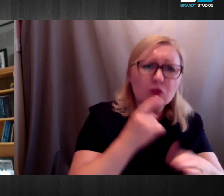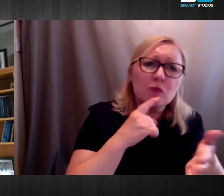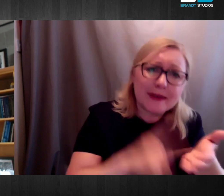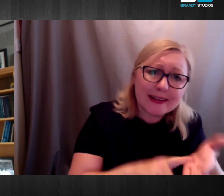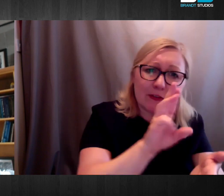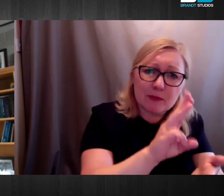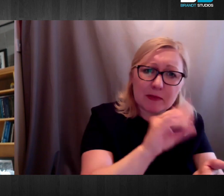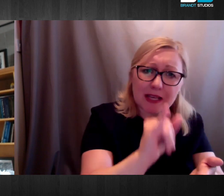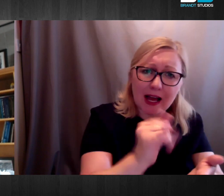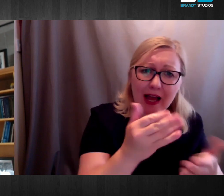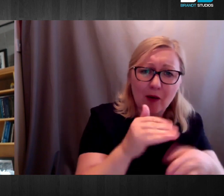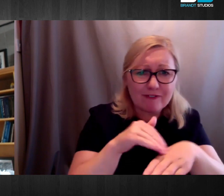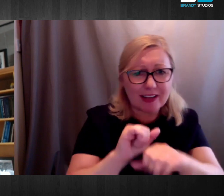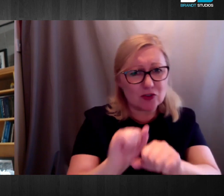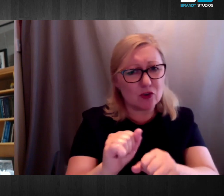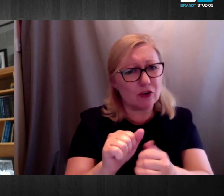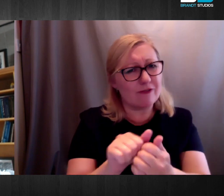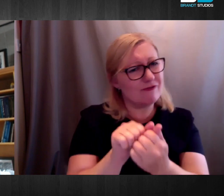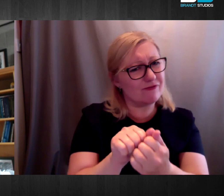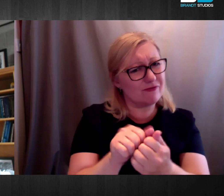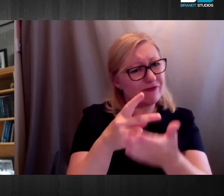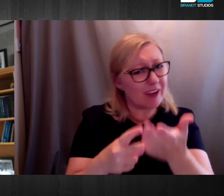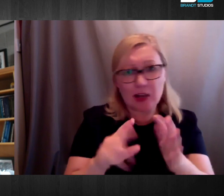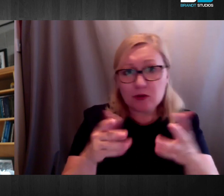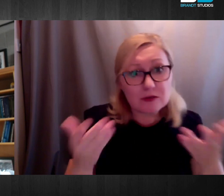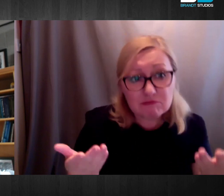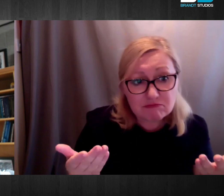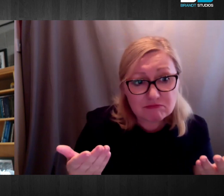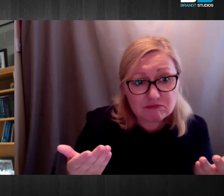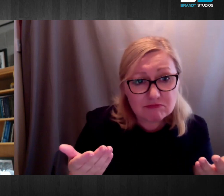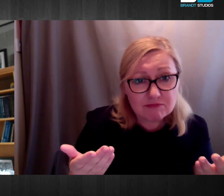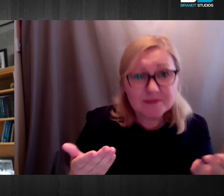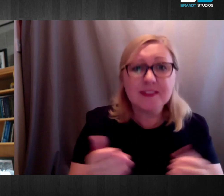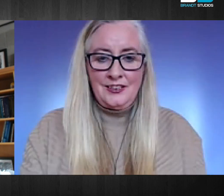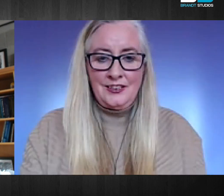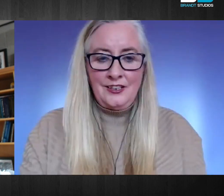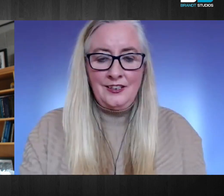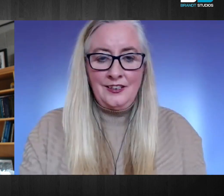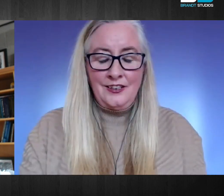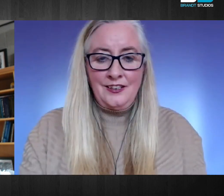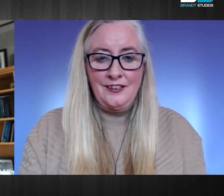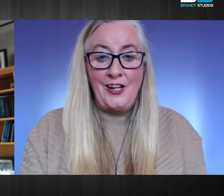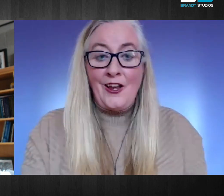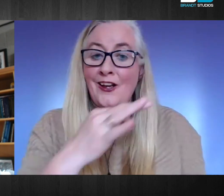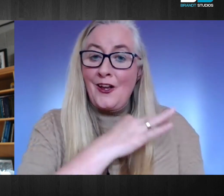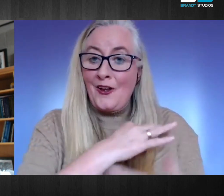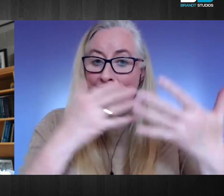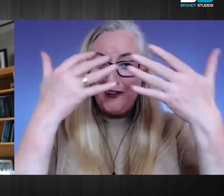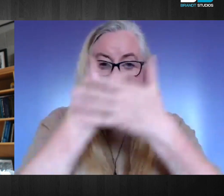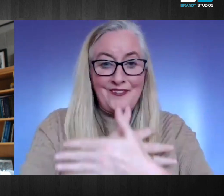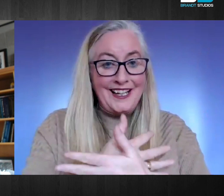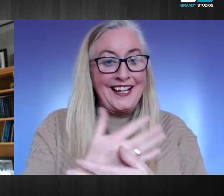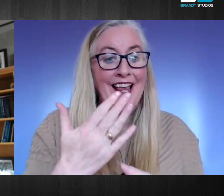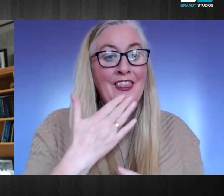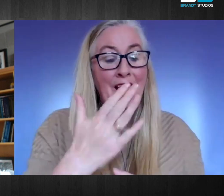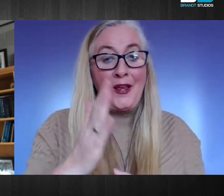Good evening, Edel. Thanks for inviting me to participate and for that